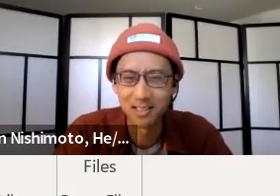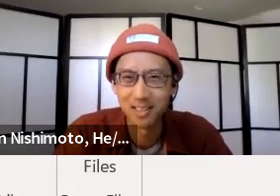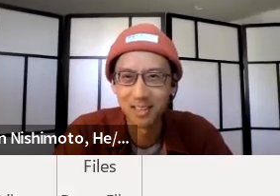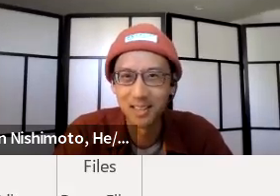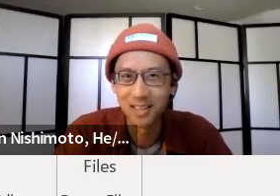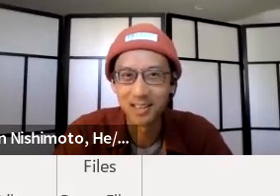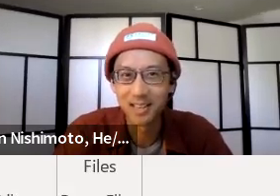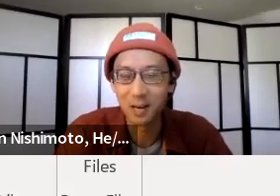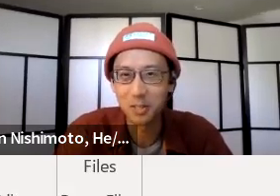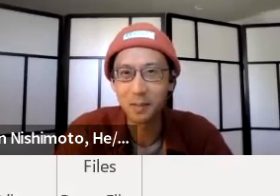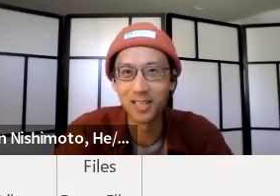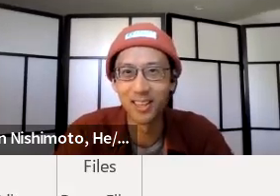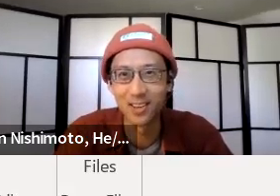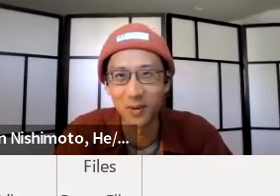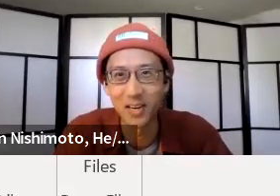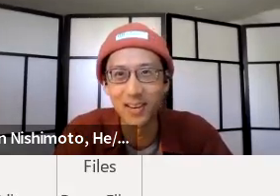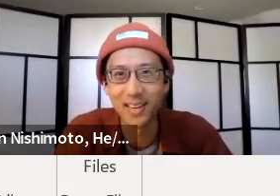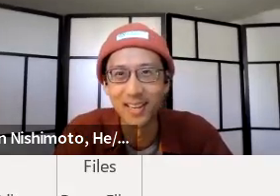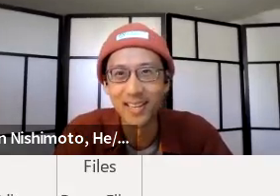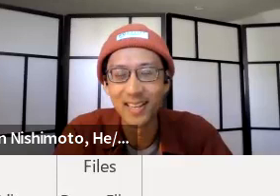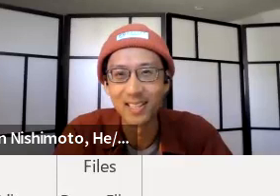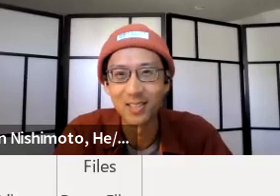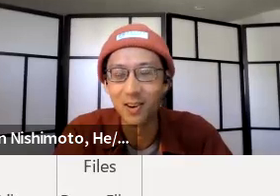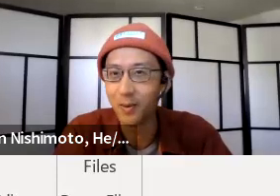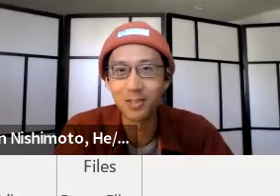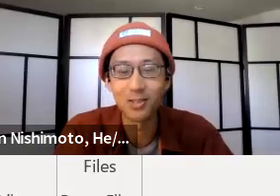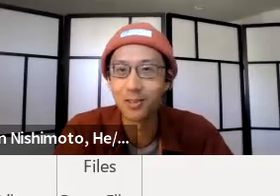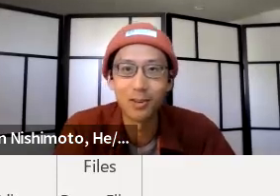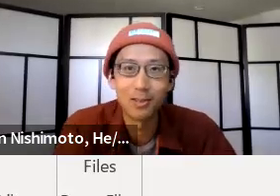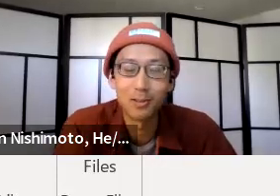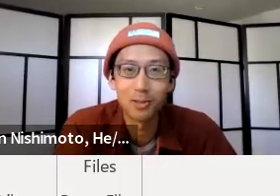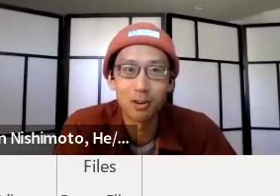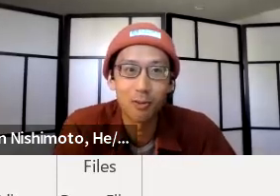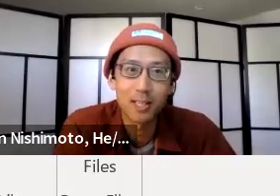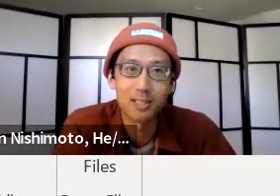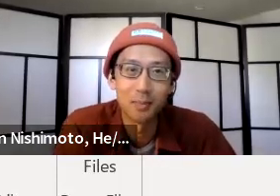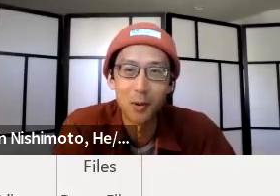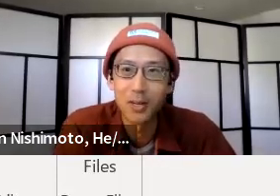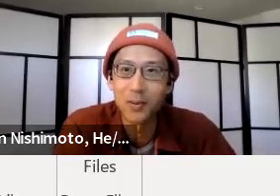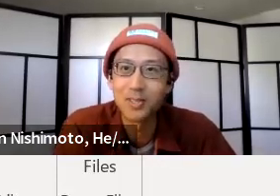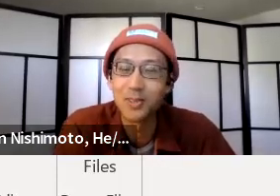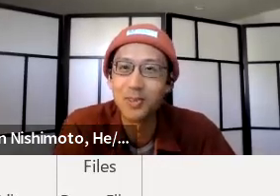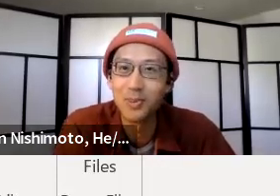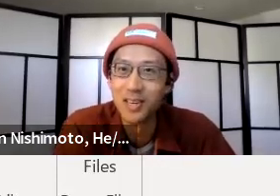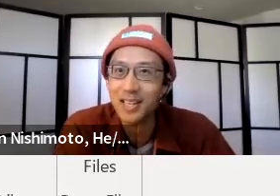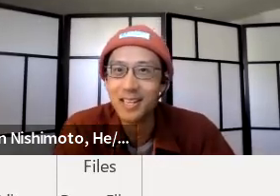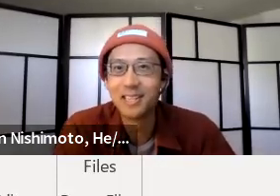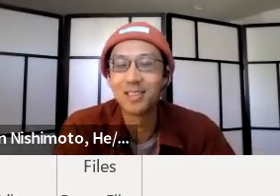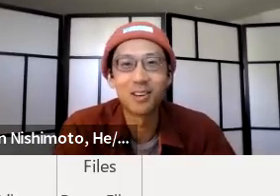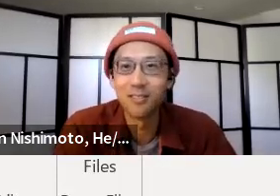is, how deep into this are we going into? Are we going to solve racism? Are we going